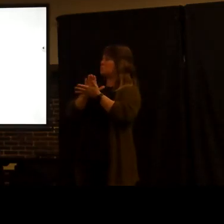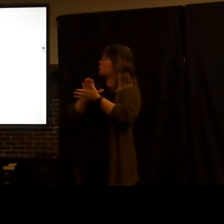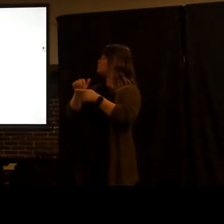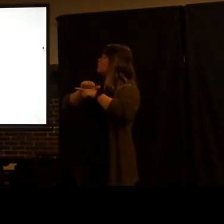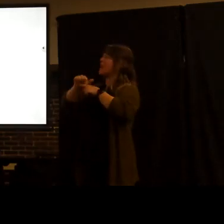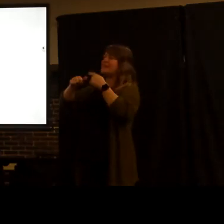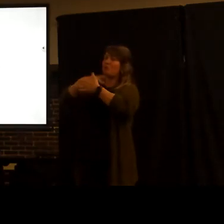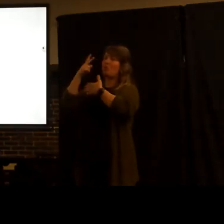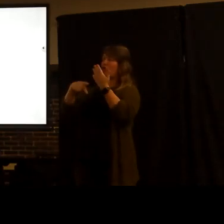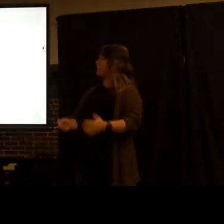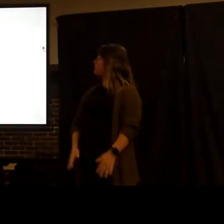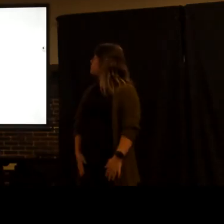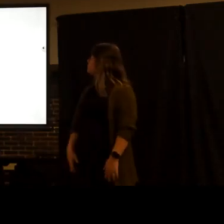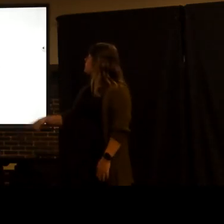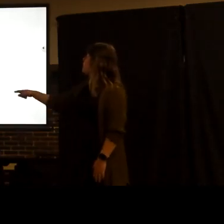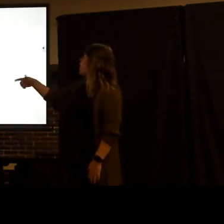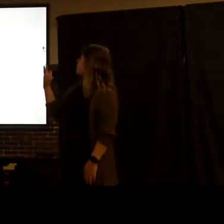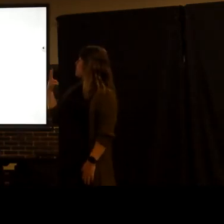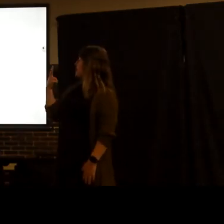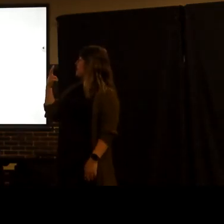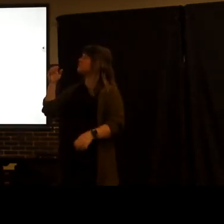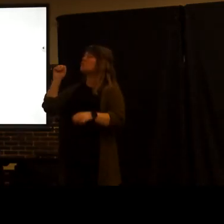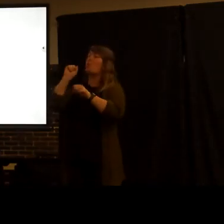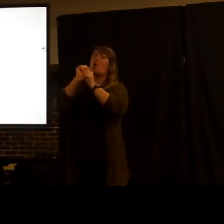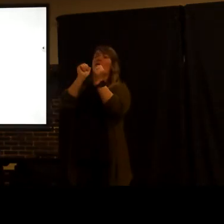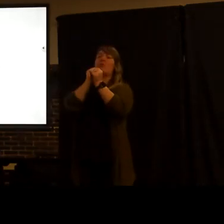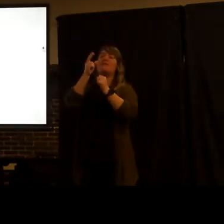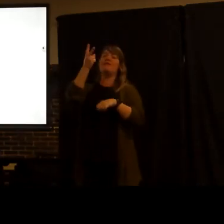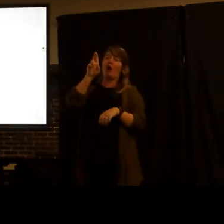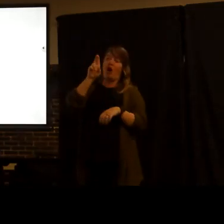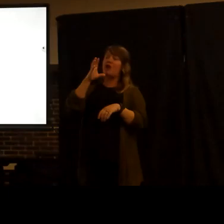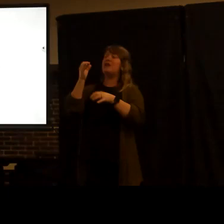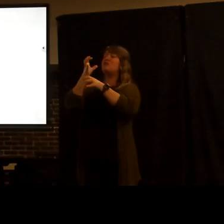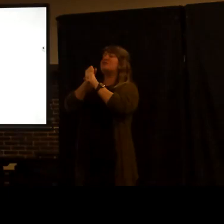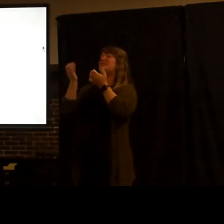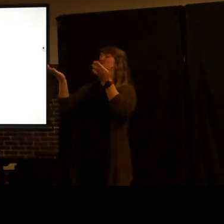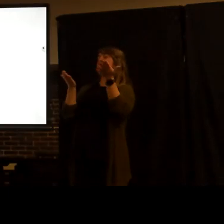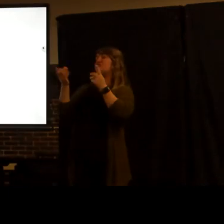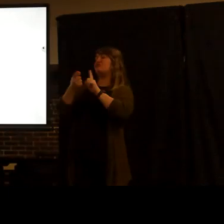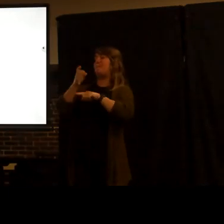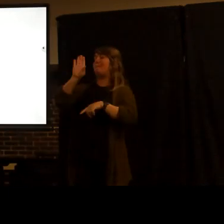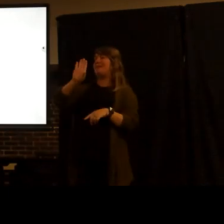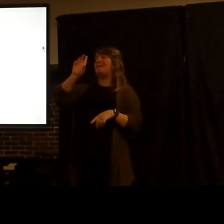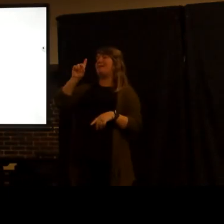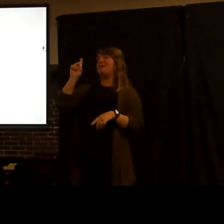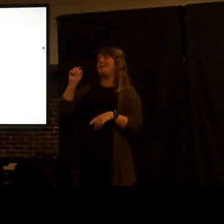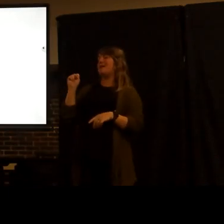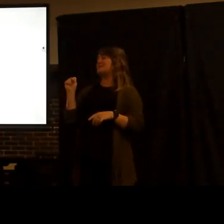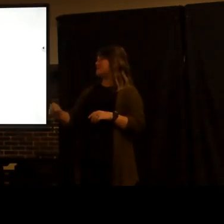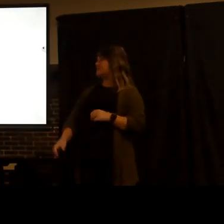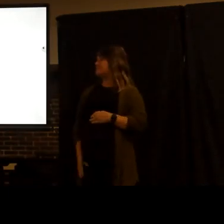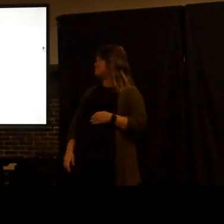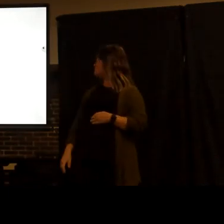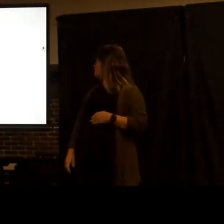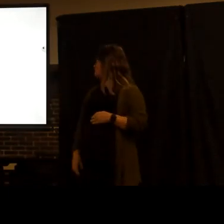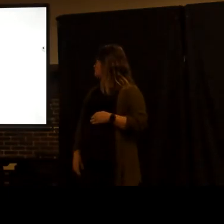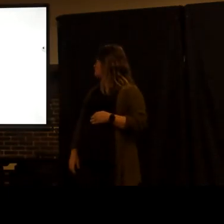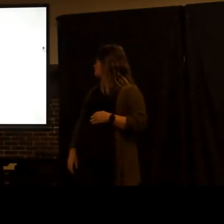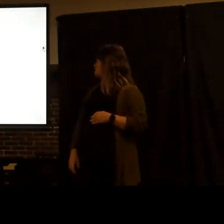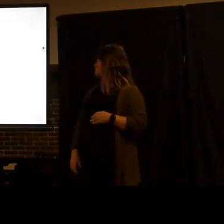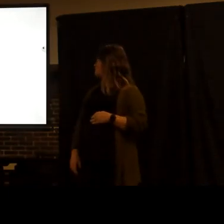and diesel truck driving in their training programs. 3 are working with vocational rehab services